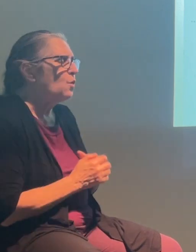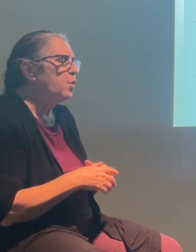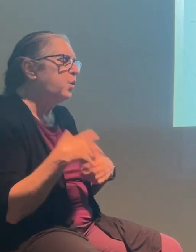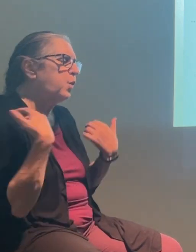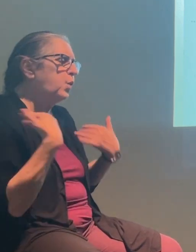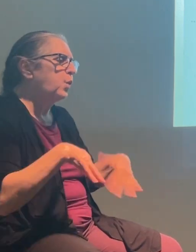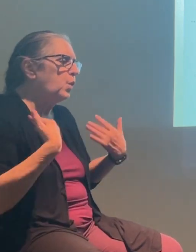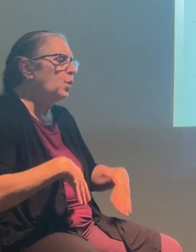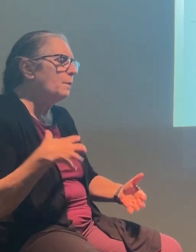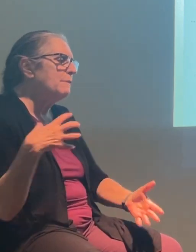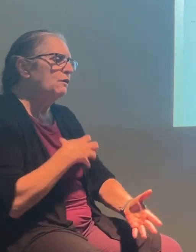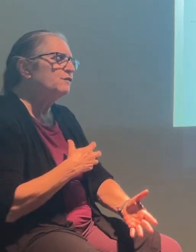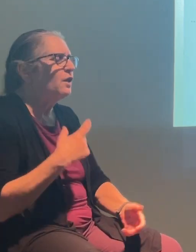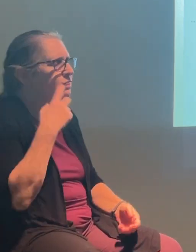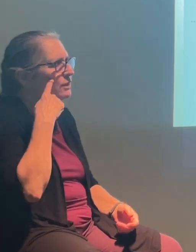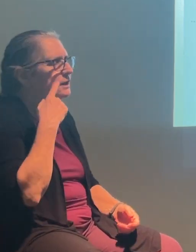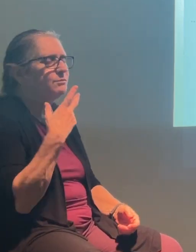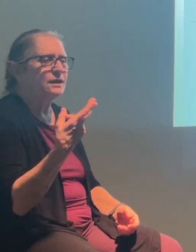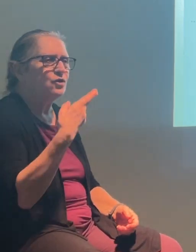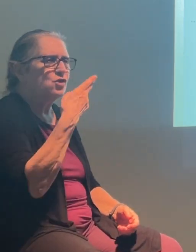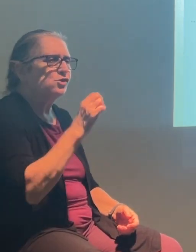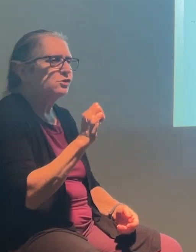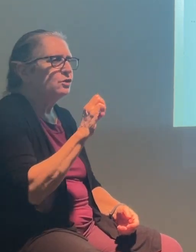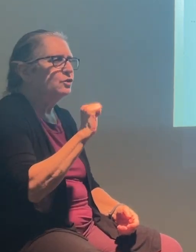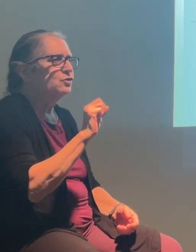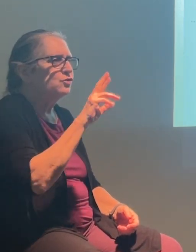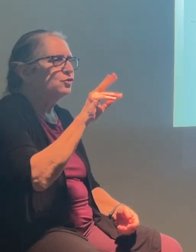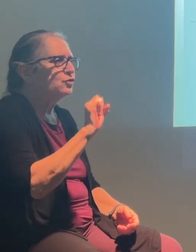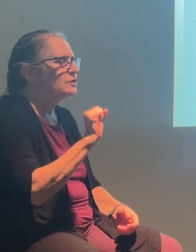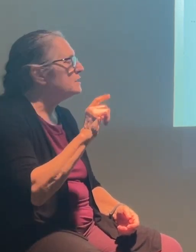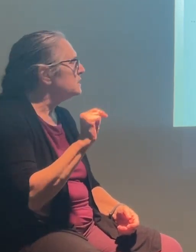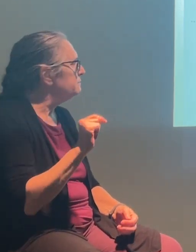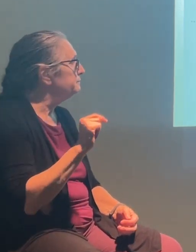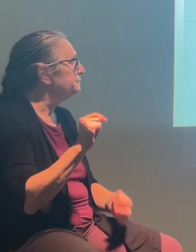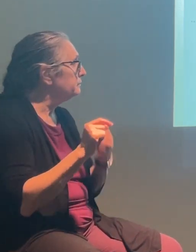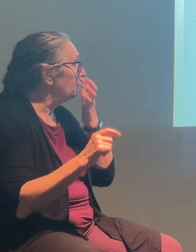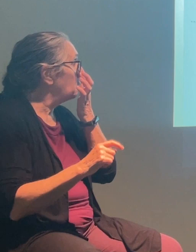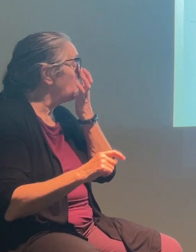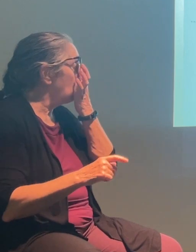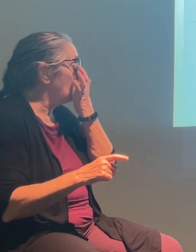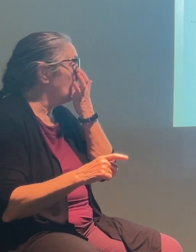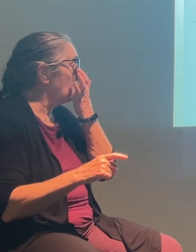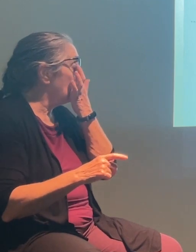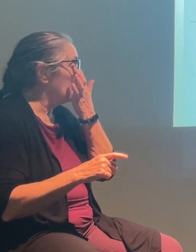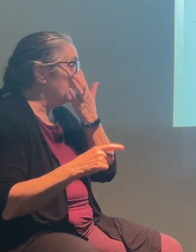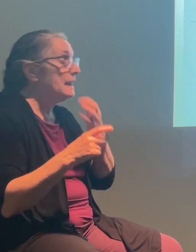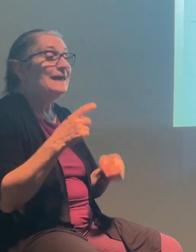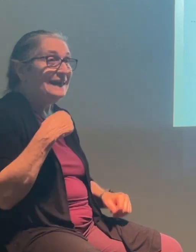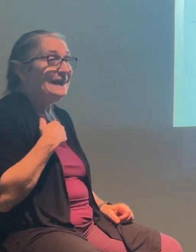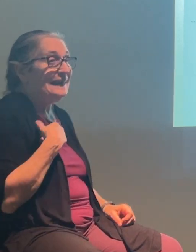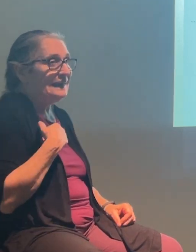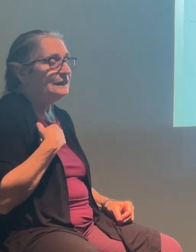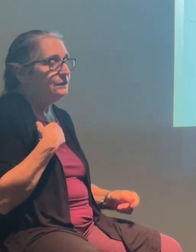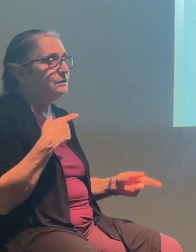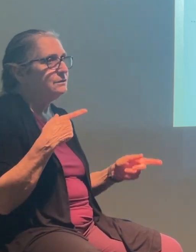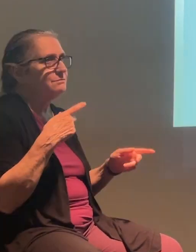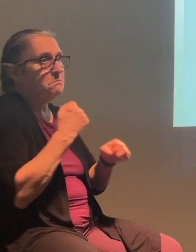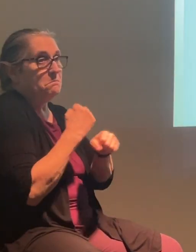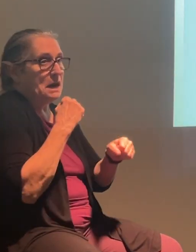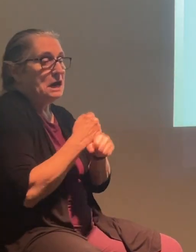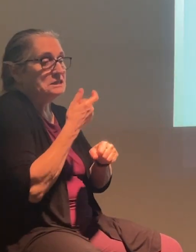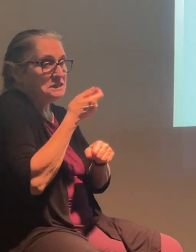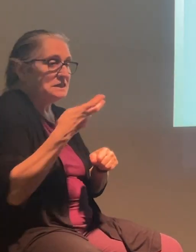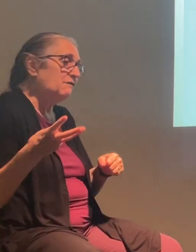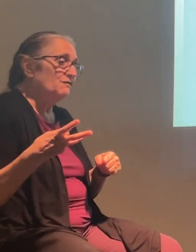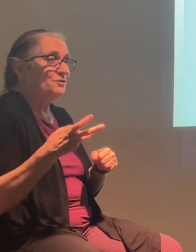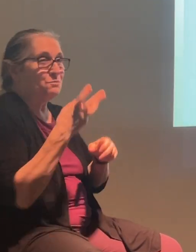powerful. Think of Mr. Hearst. Like, he put a couple presidents in place because he had the power.